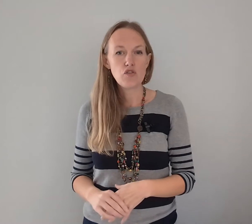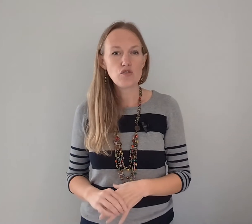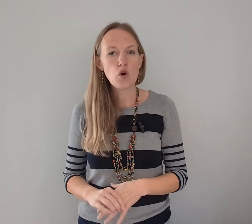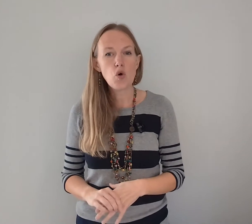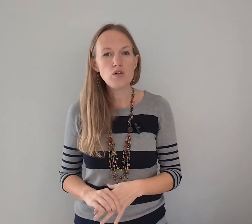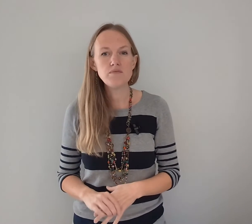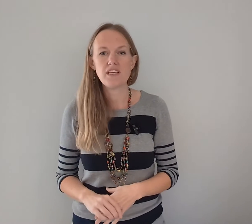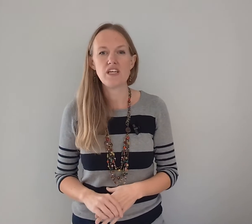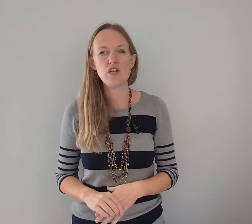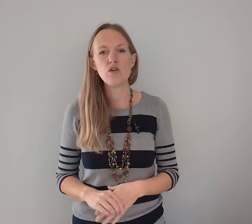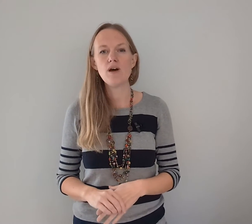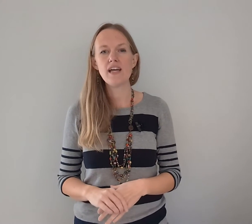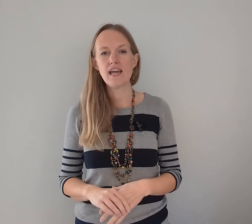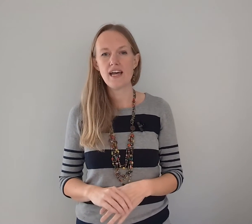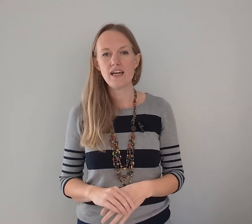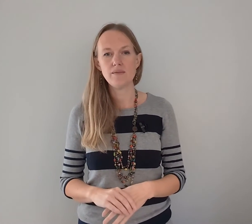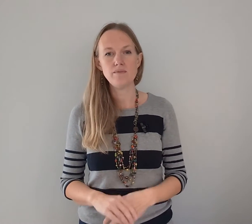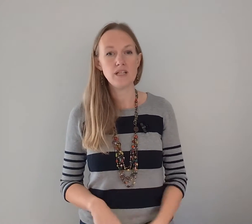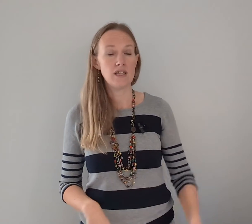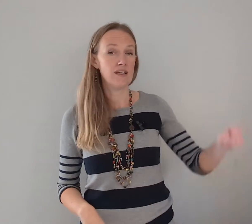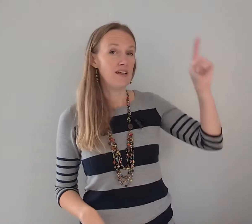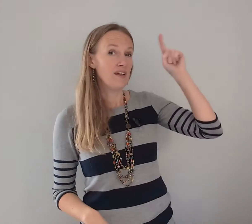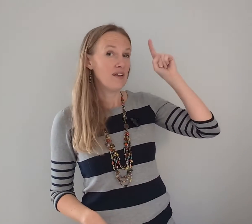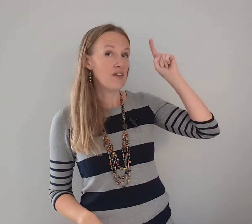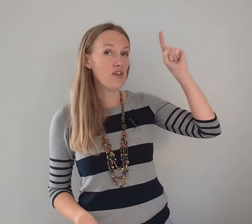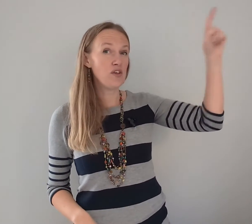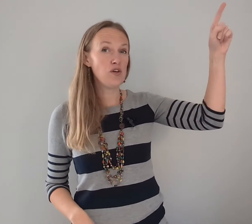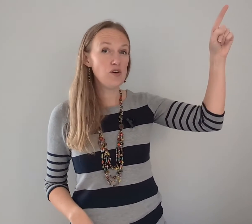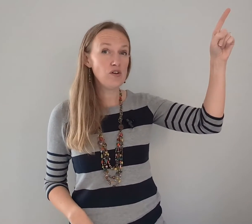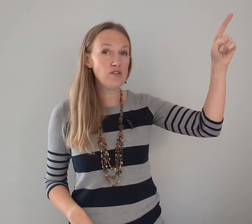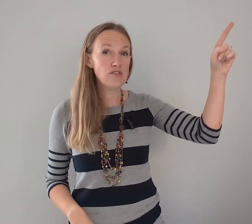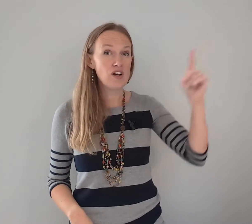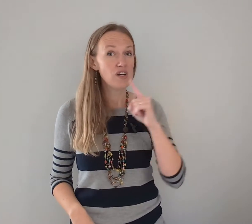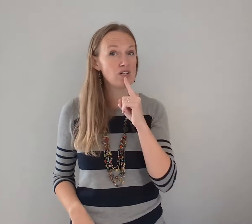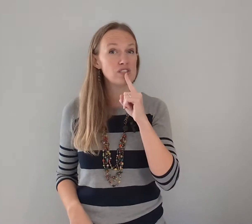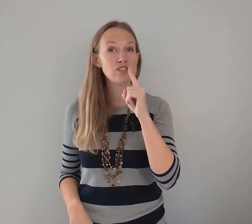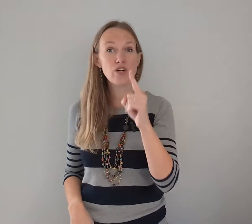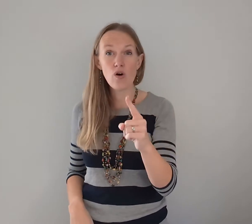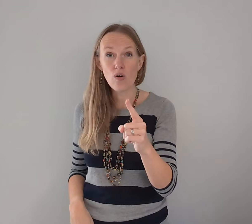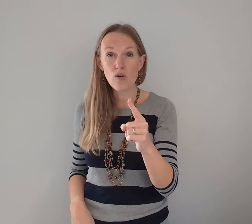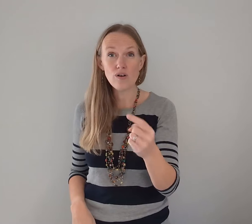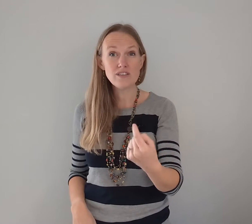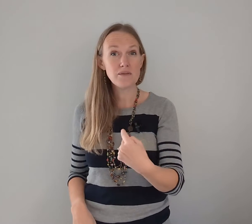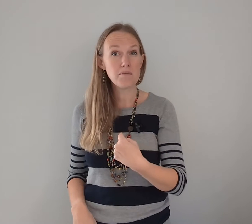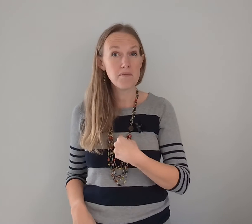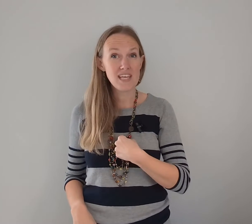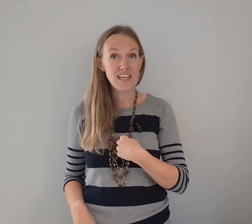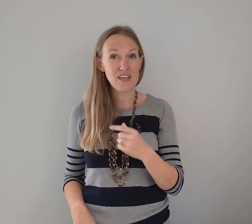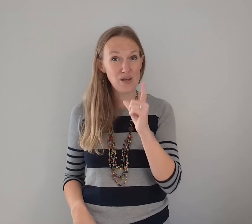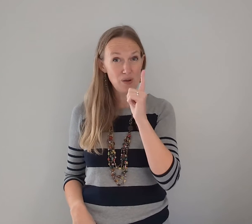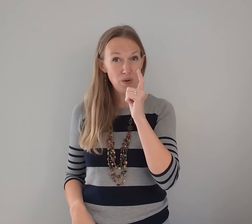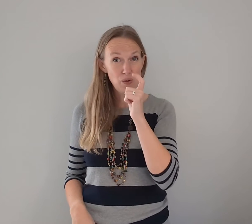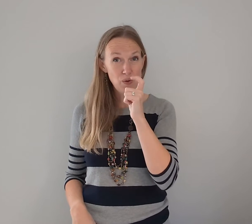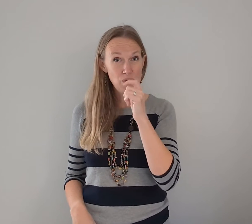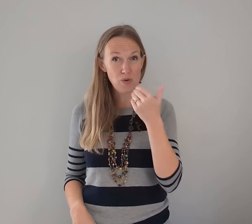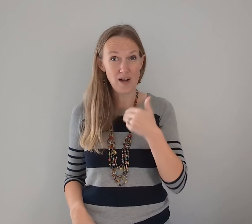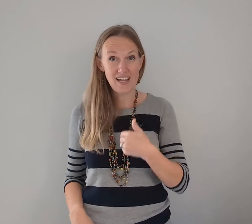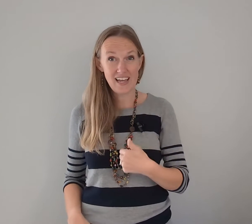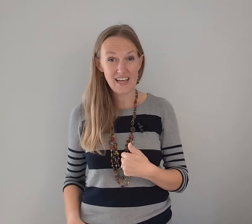You've told me who I am. You've told me who I